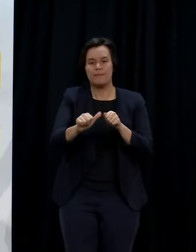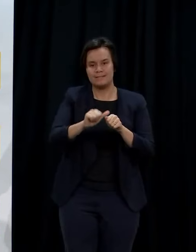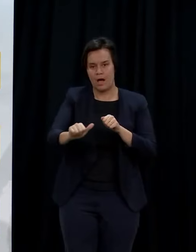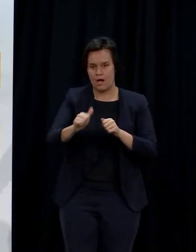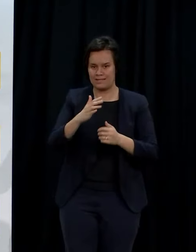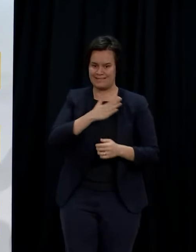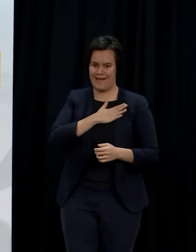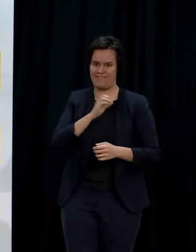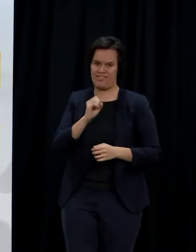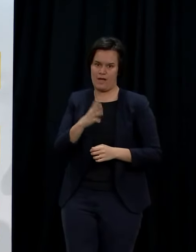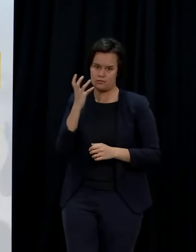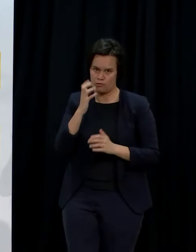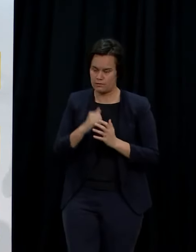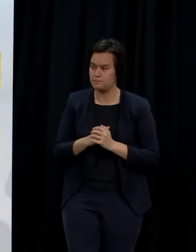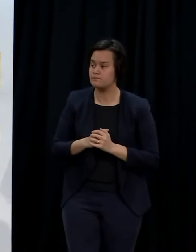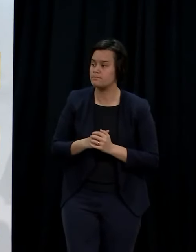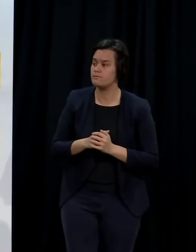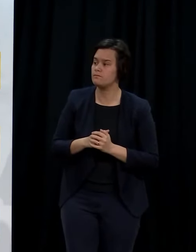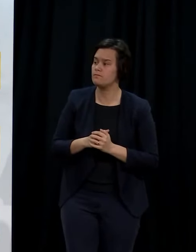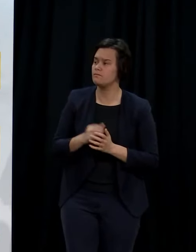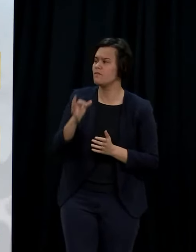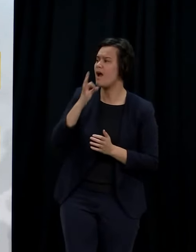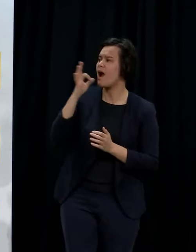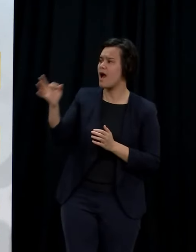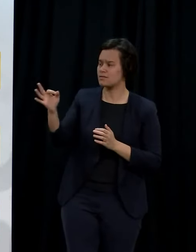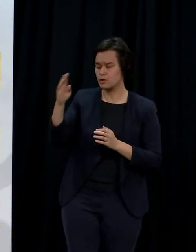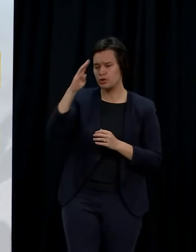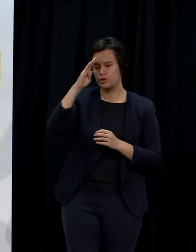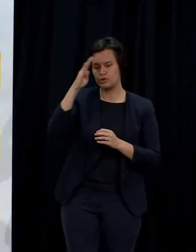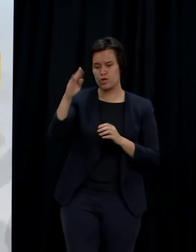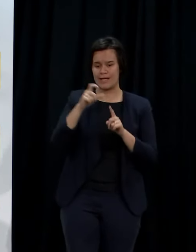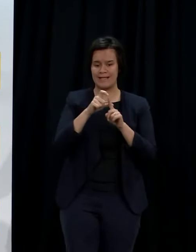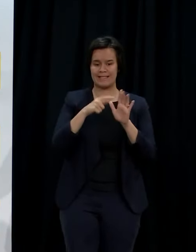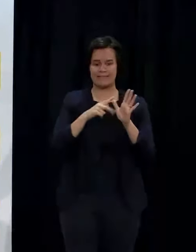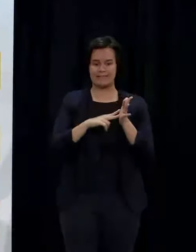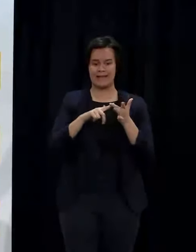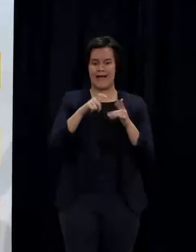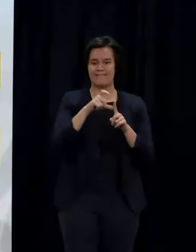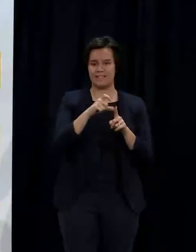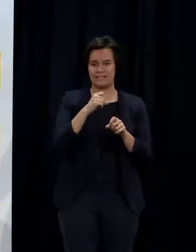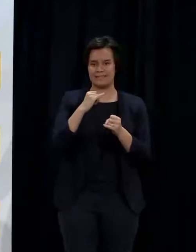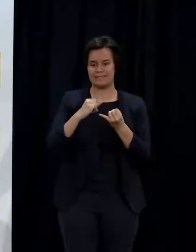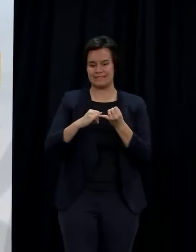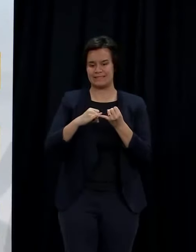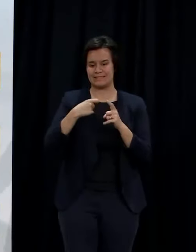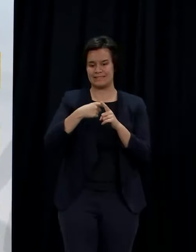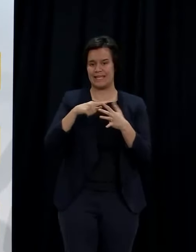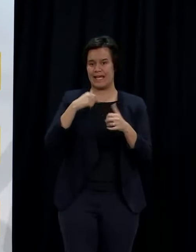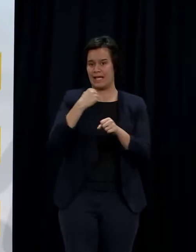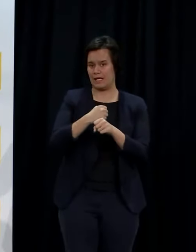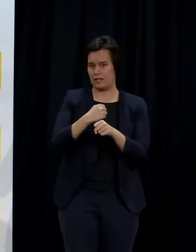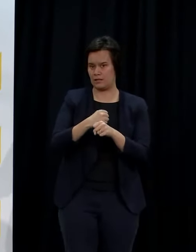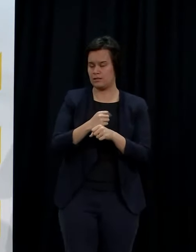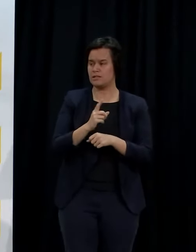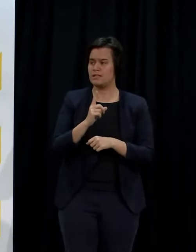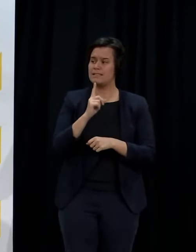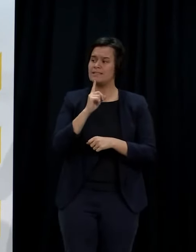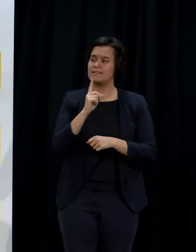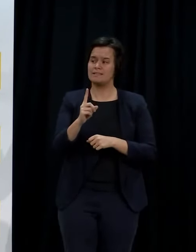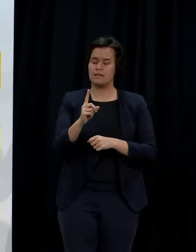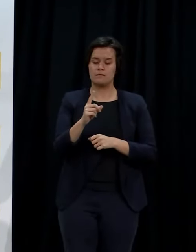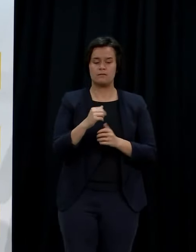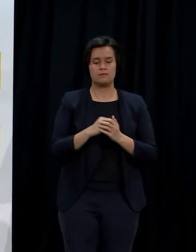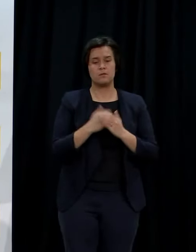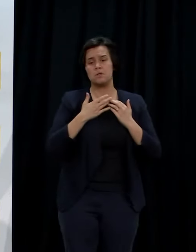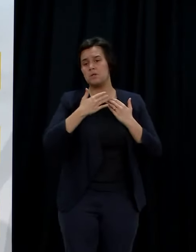David, a related-ish question. Yeah. Sir David Skegg told the Health Select Committee yesterday that he's not sure if a Delta outbreak in 2022,